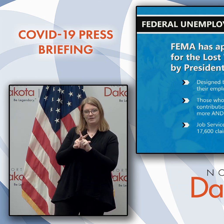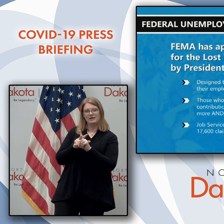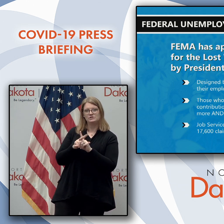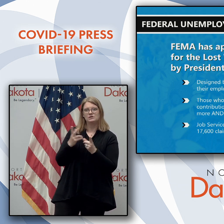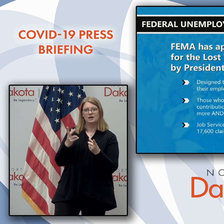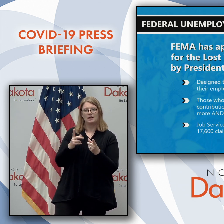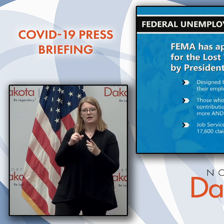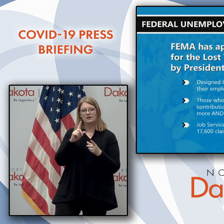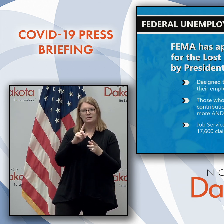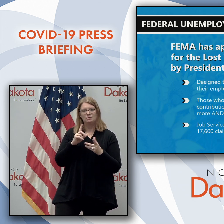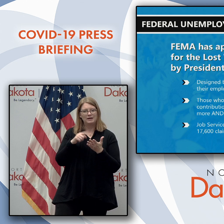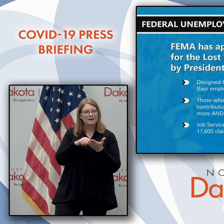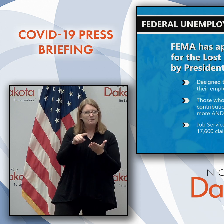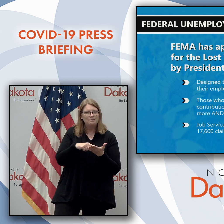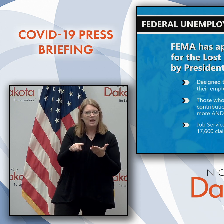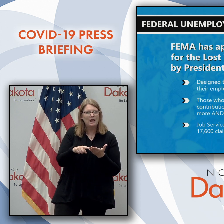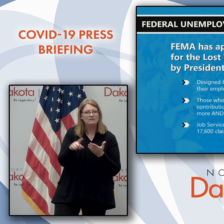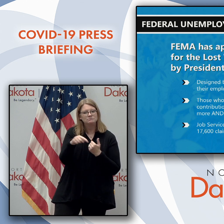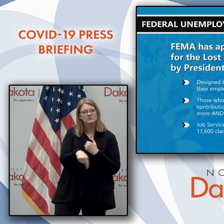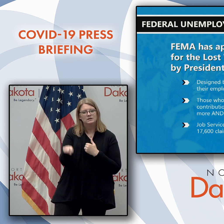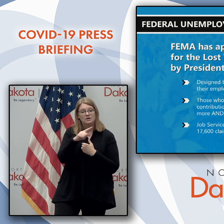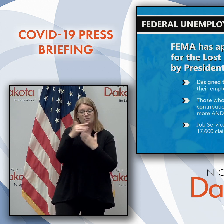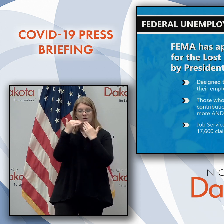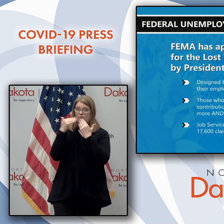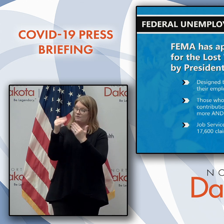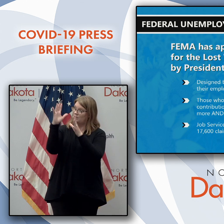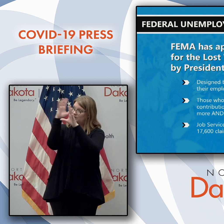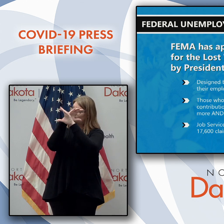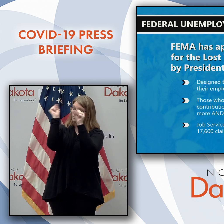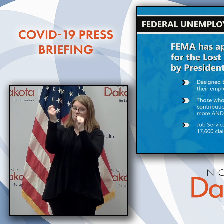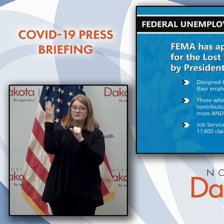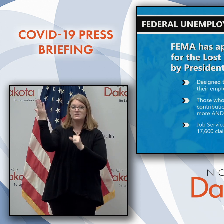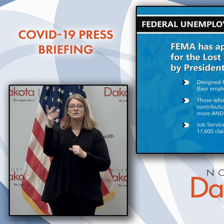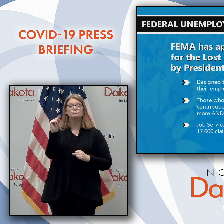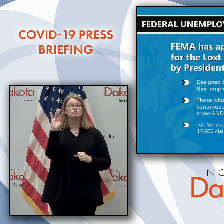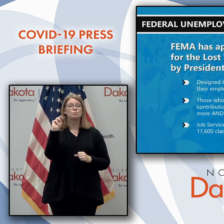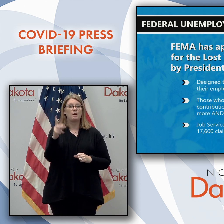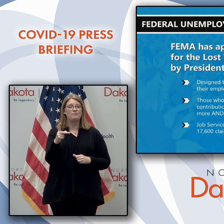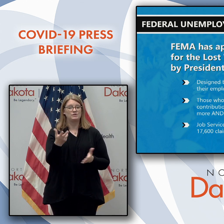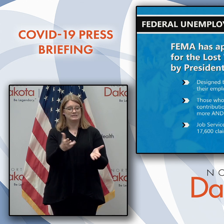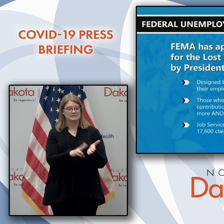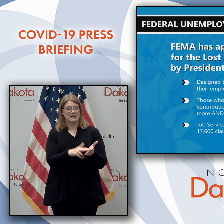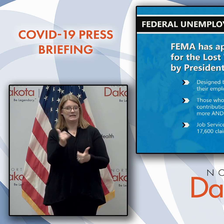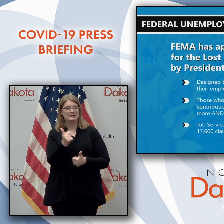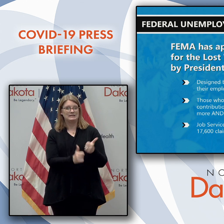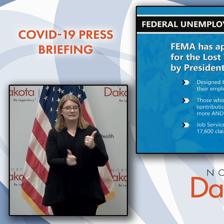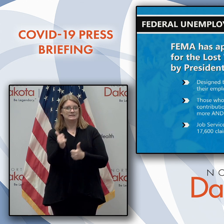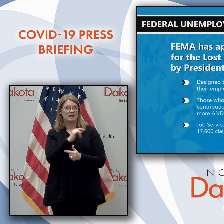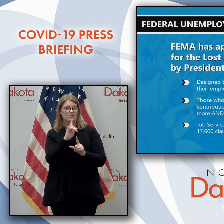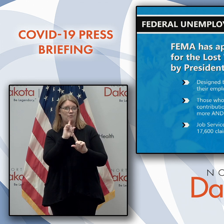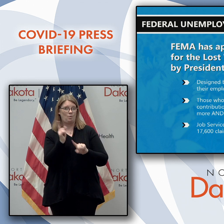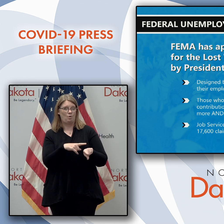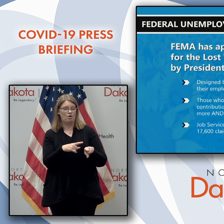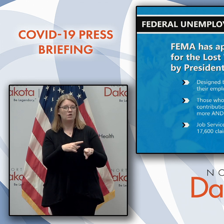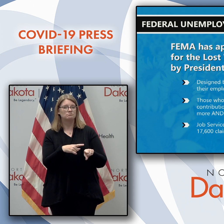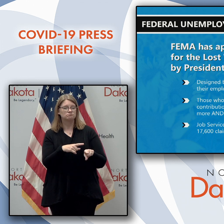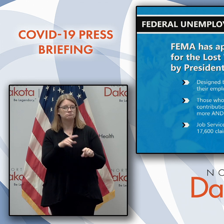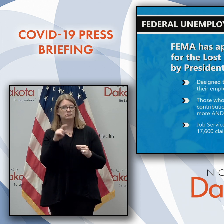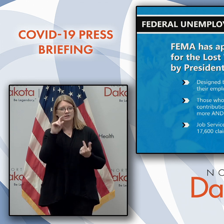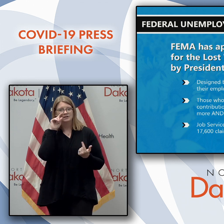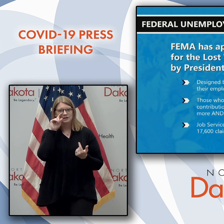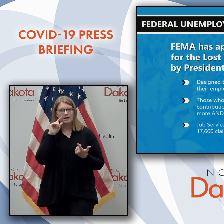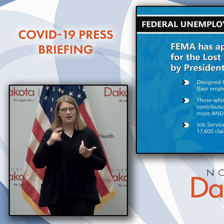to North Dakota workers possible. We're grateful to President Trump for signing this executive order. And we're also, again, took a lot of